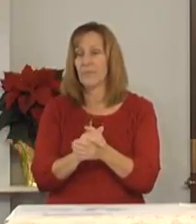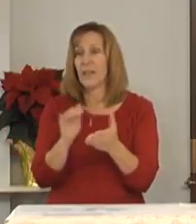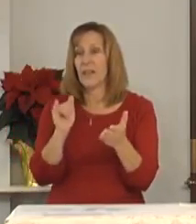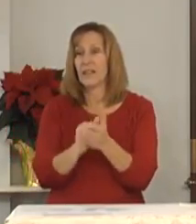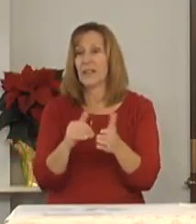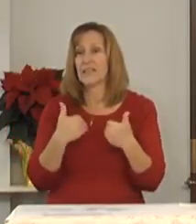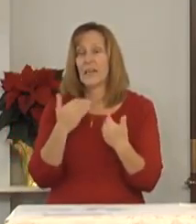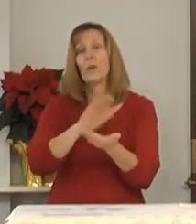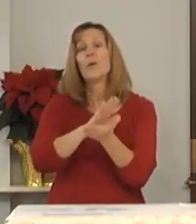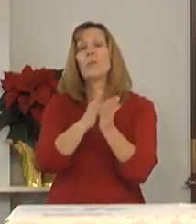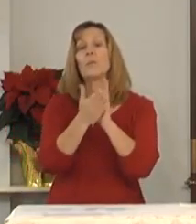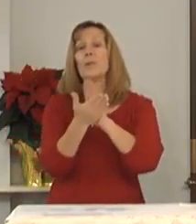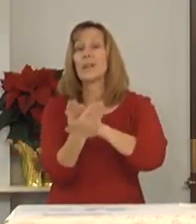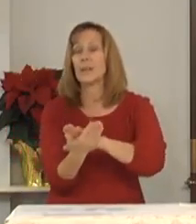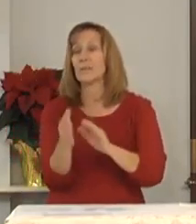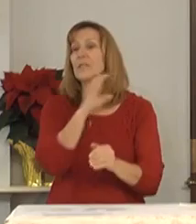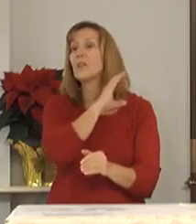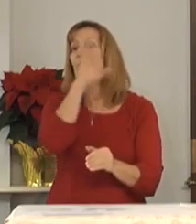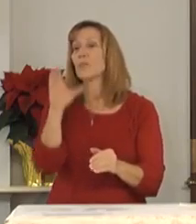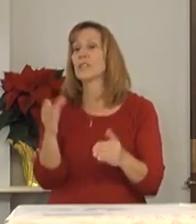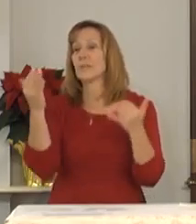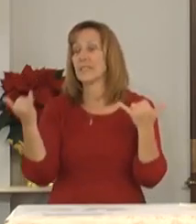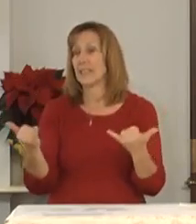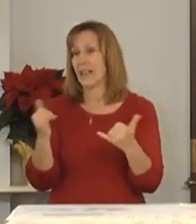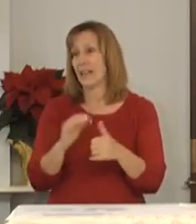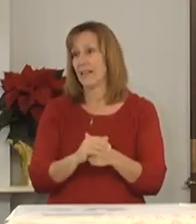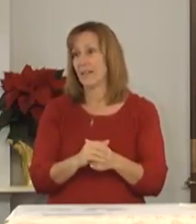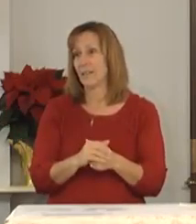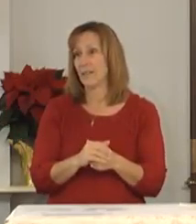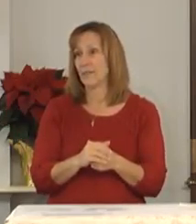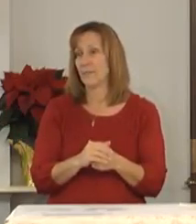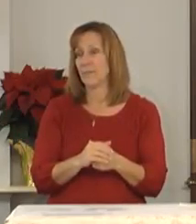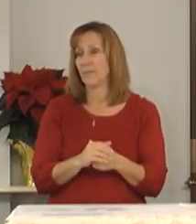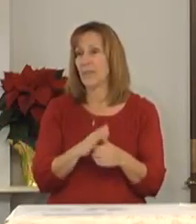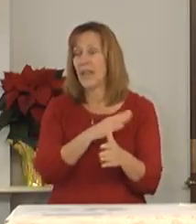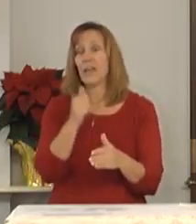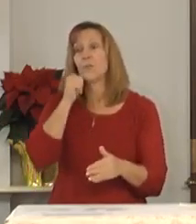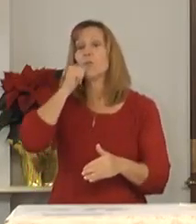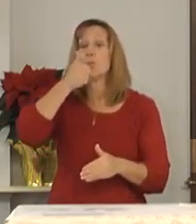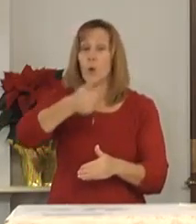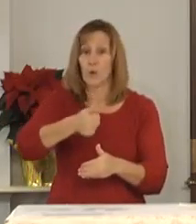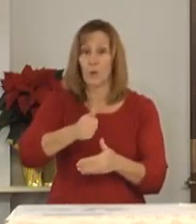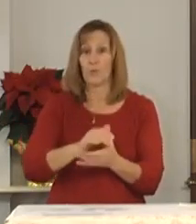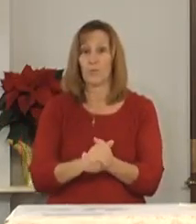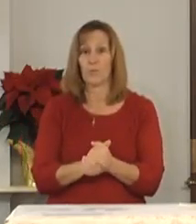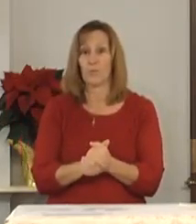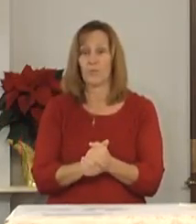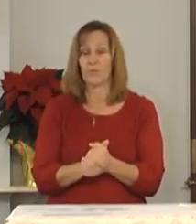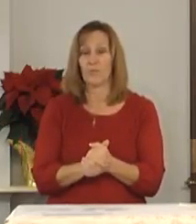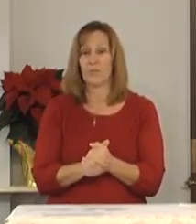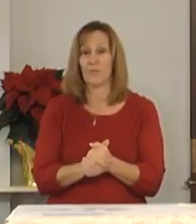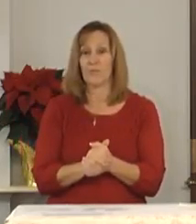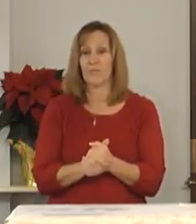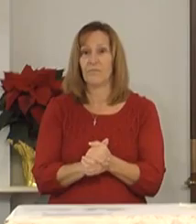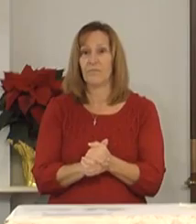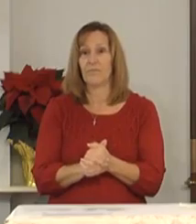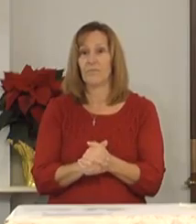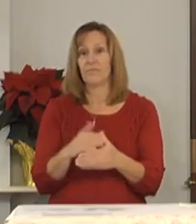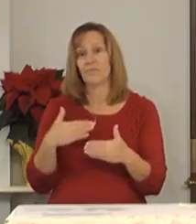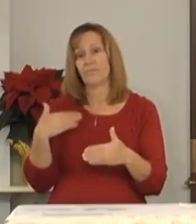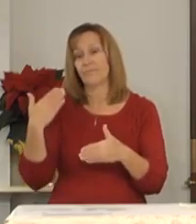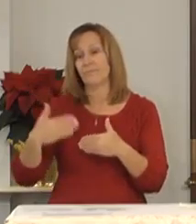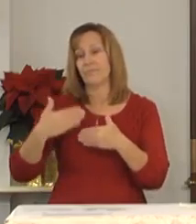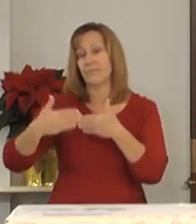That's how it becomes Christmas today and tomorrow and the day after